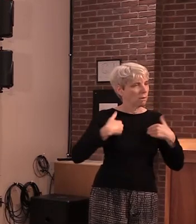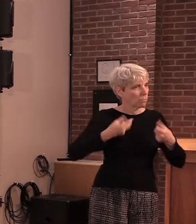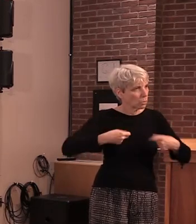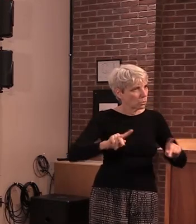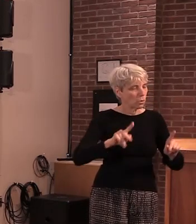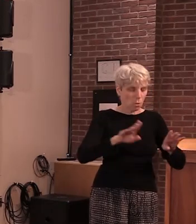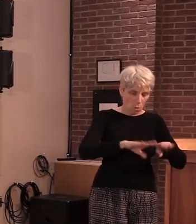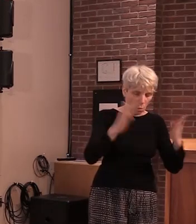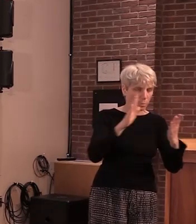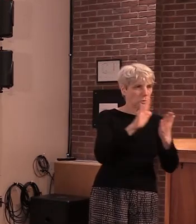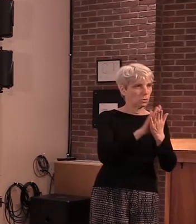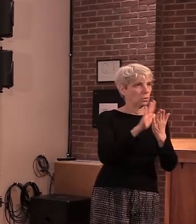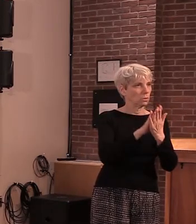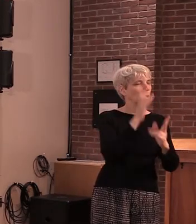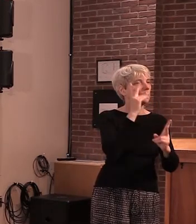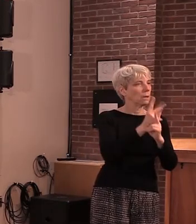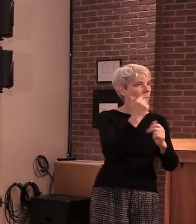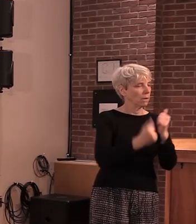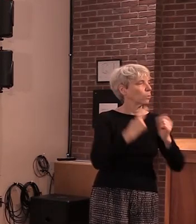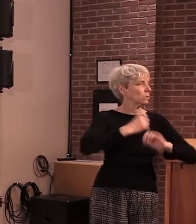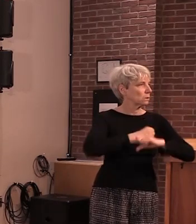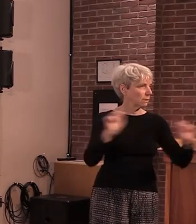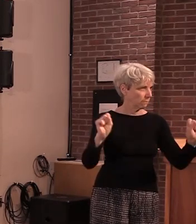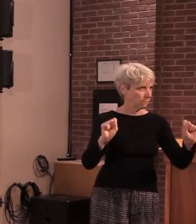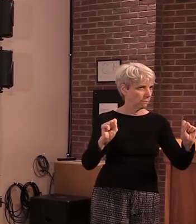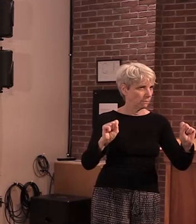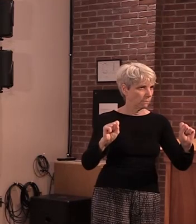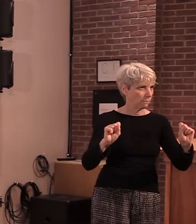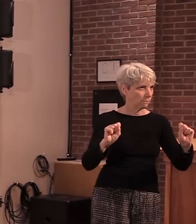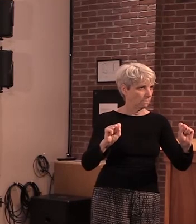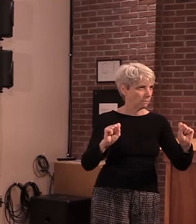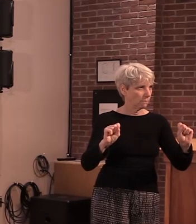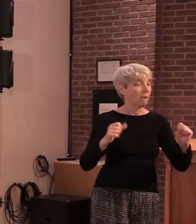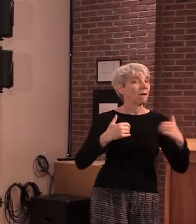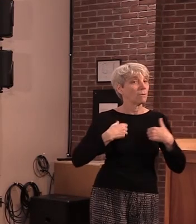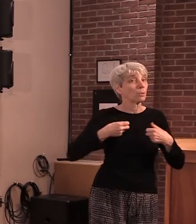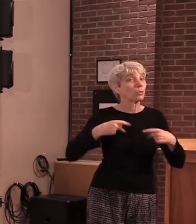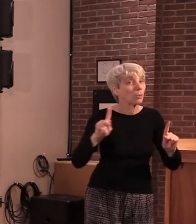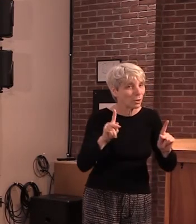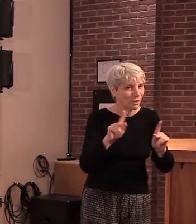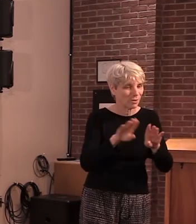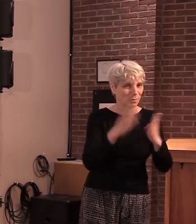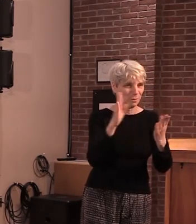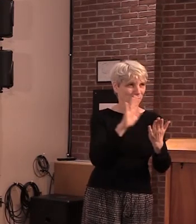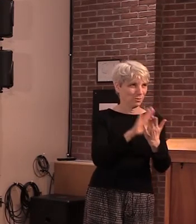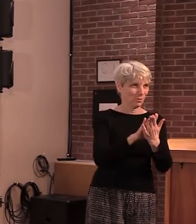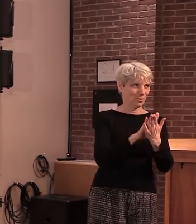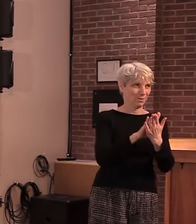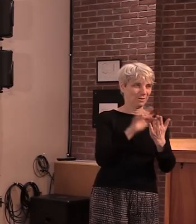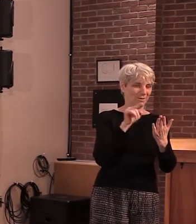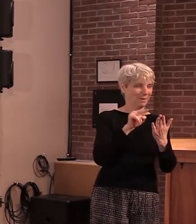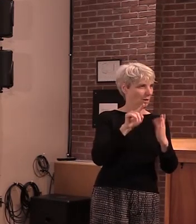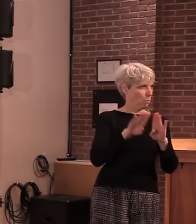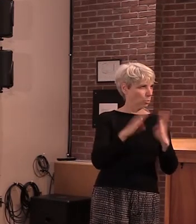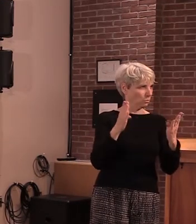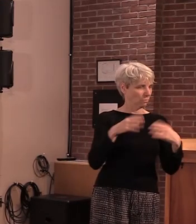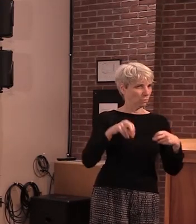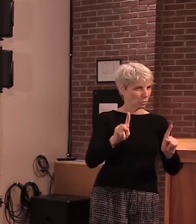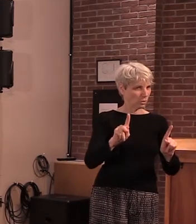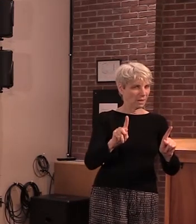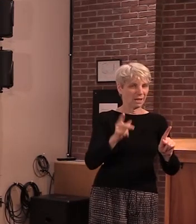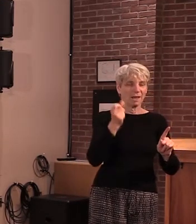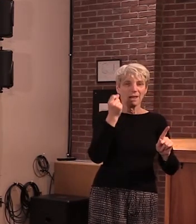for in-person instruction. I say we can have the opportunity to reopen our schools because one of the main reasons we are